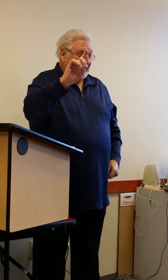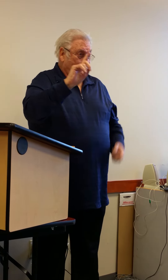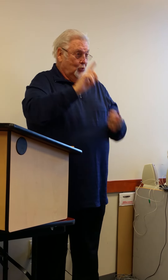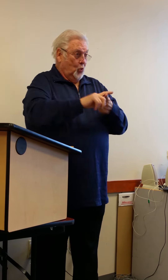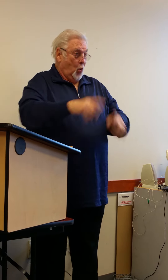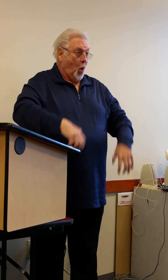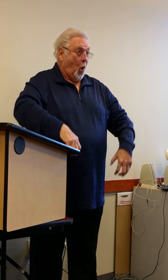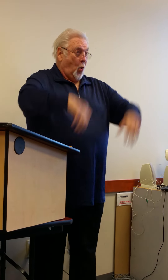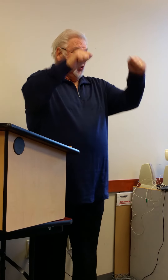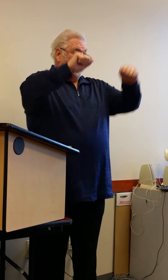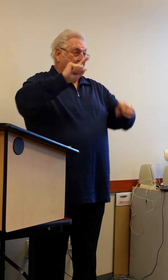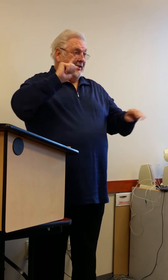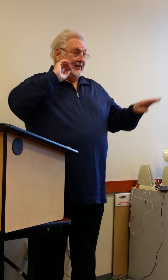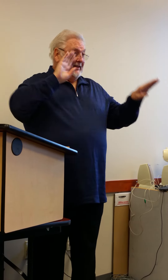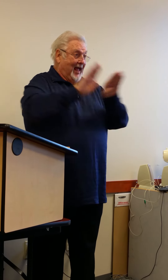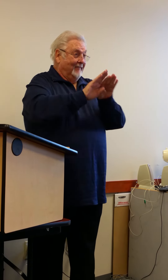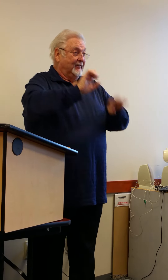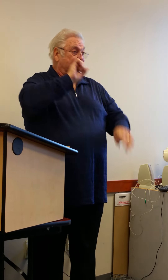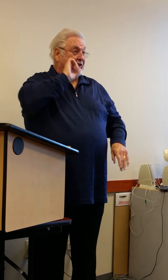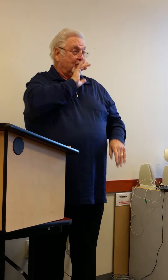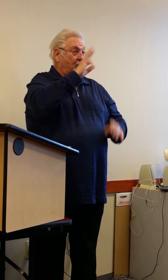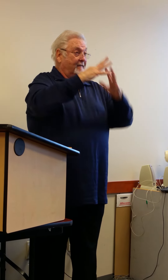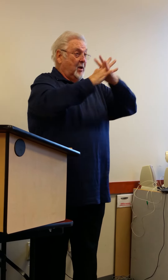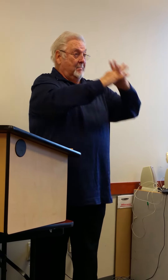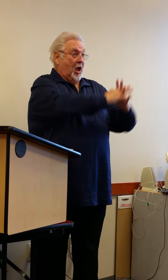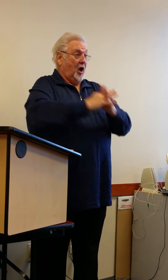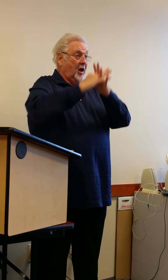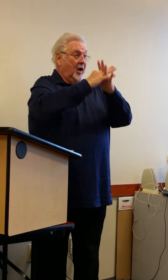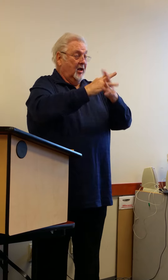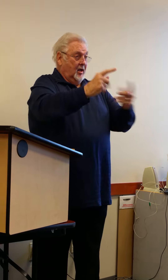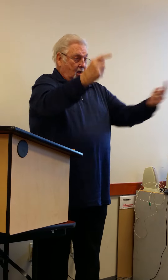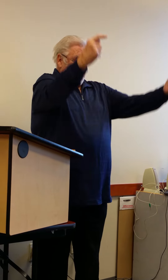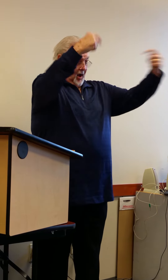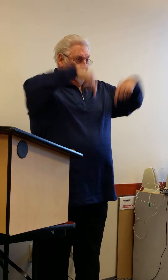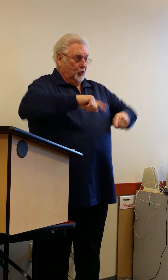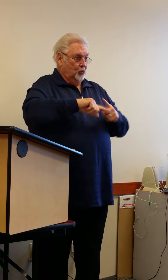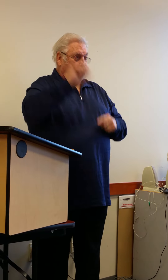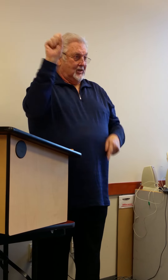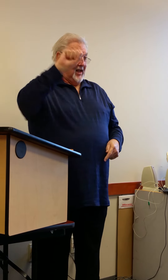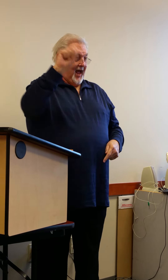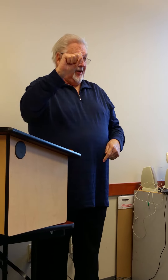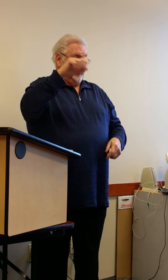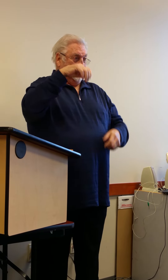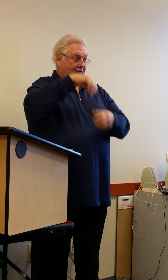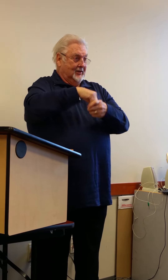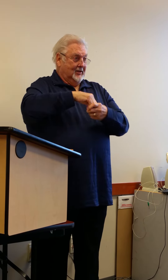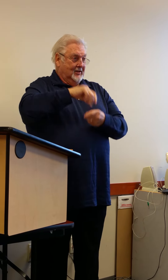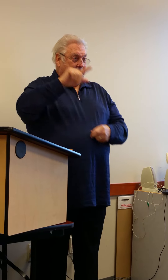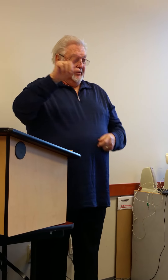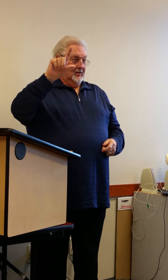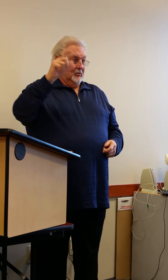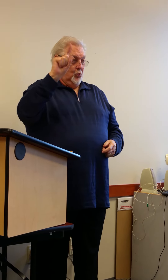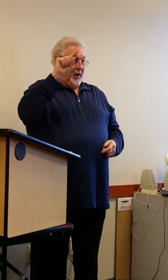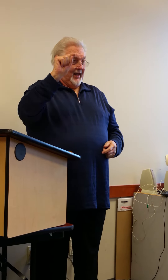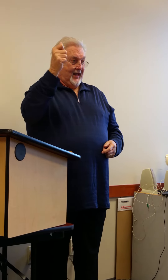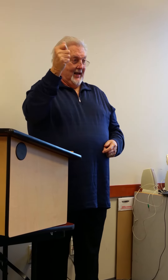We won the bid to take over the deaf senior citizens of America that are coming to Seattle. And they're gonna be coming